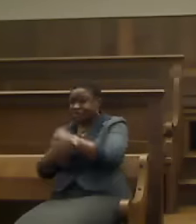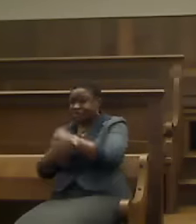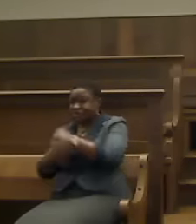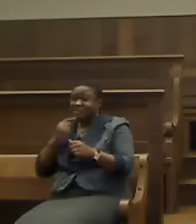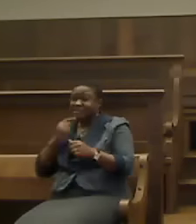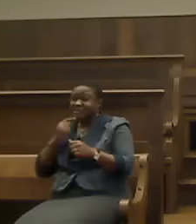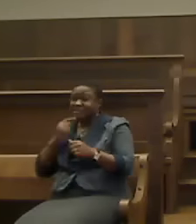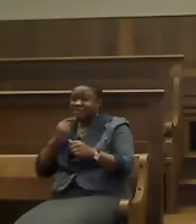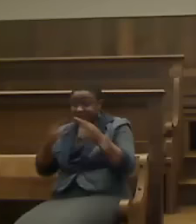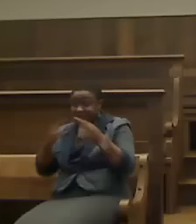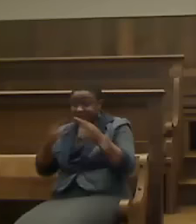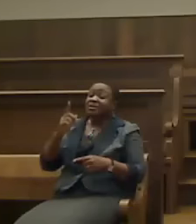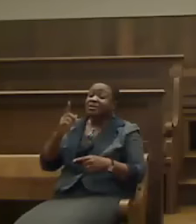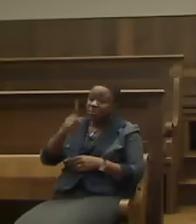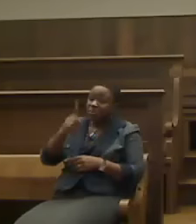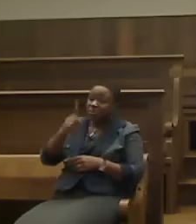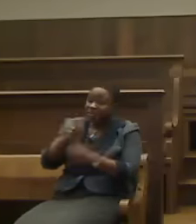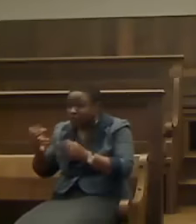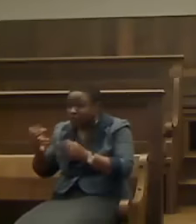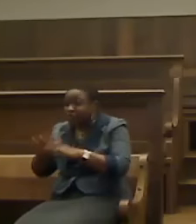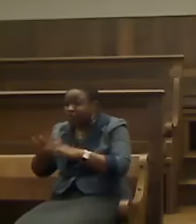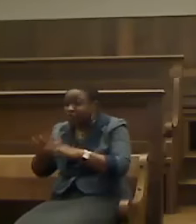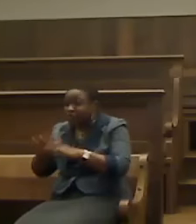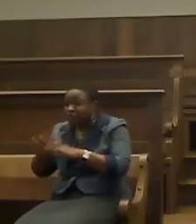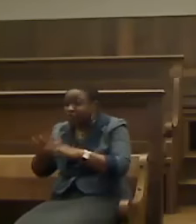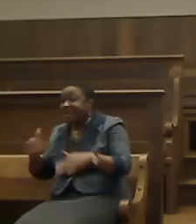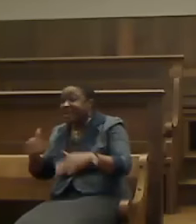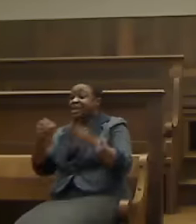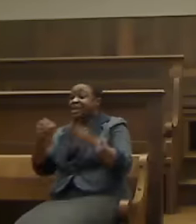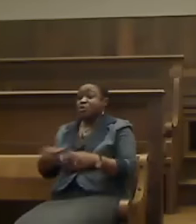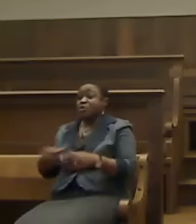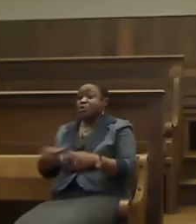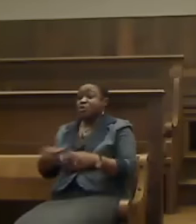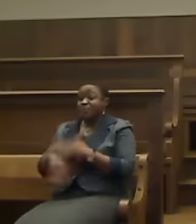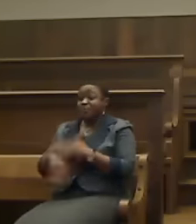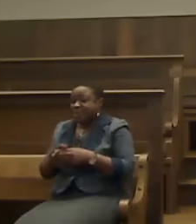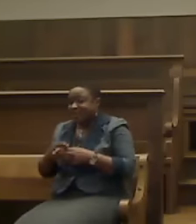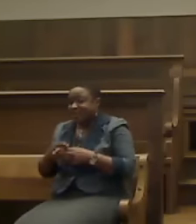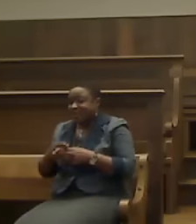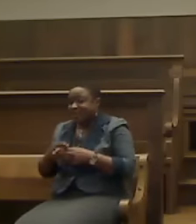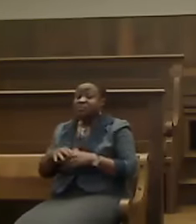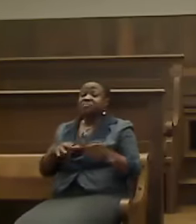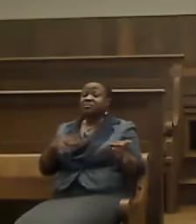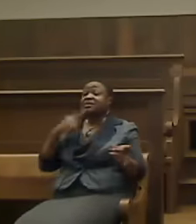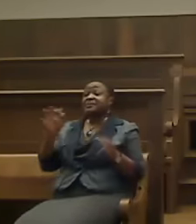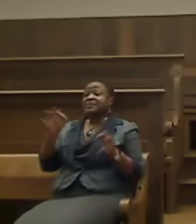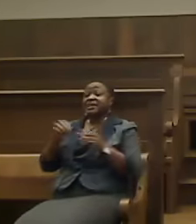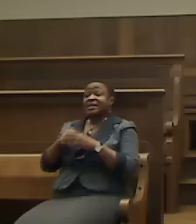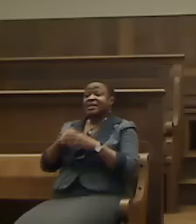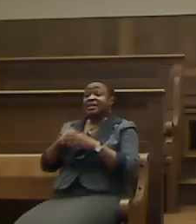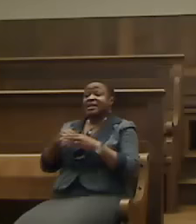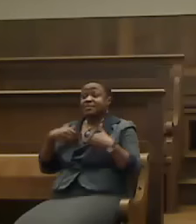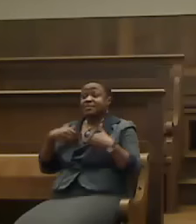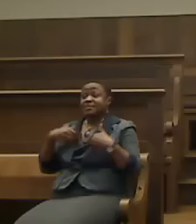1 in 13 children have serious allergies and also low birth weight. Well, in animal studies,